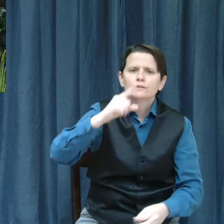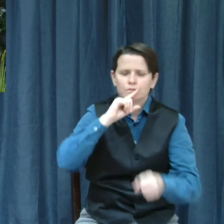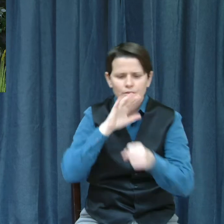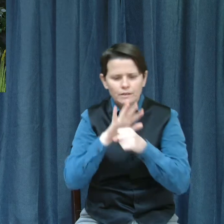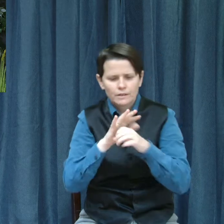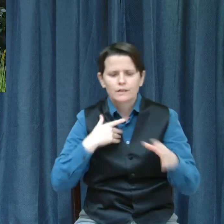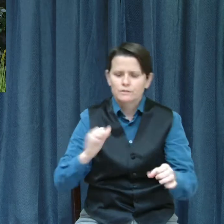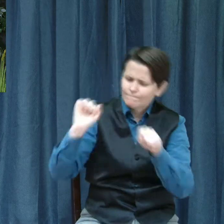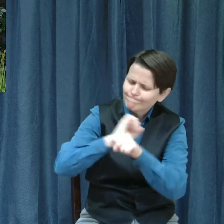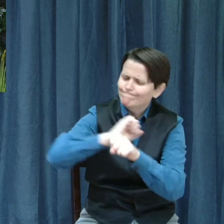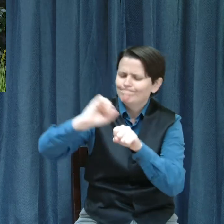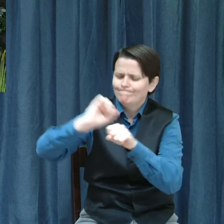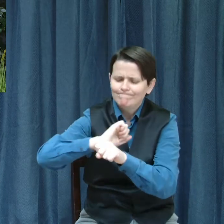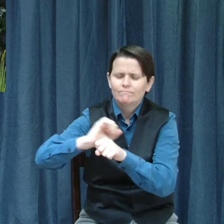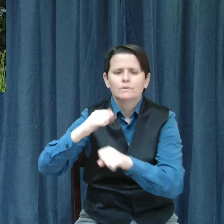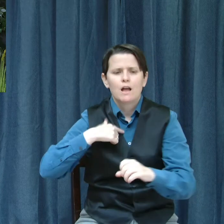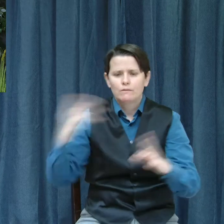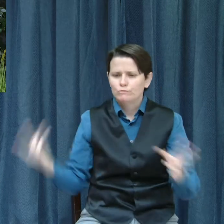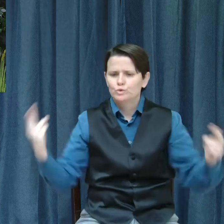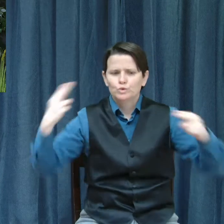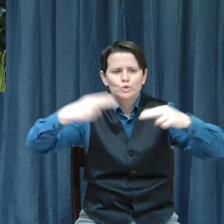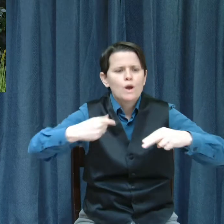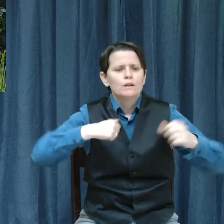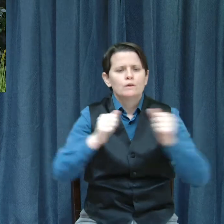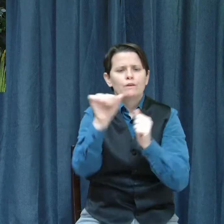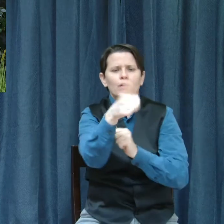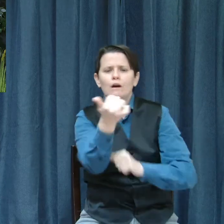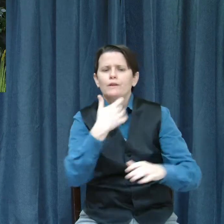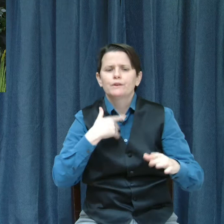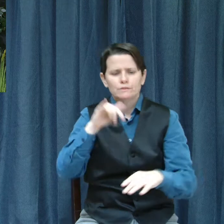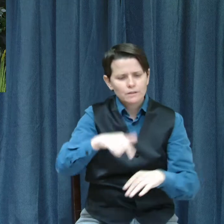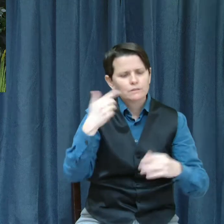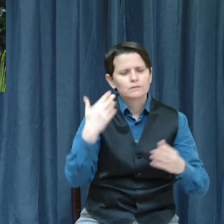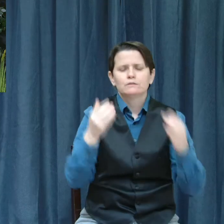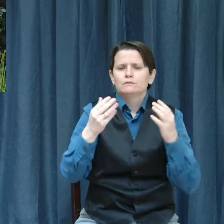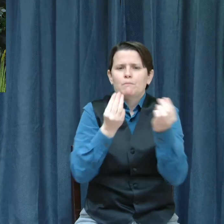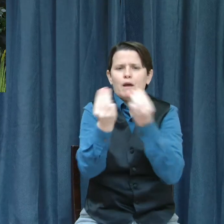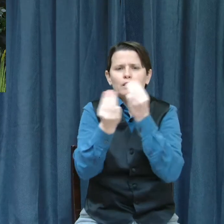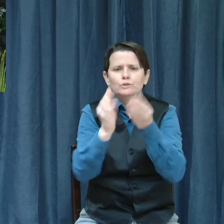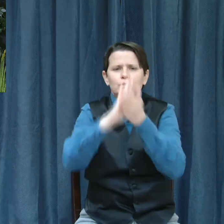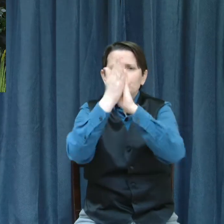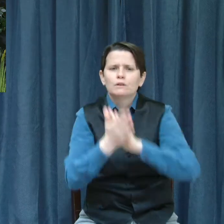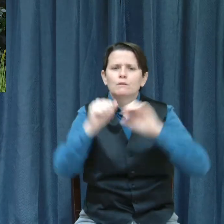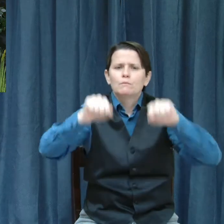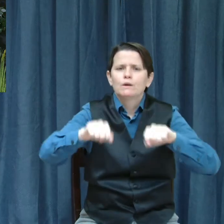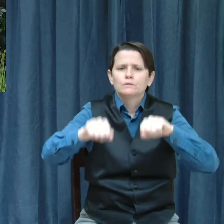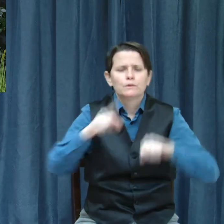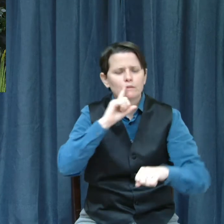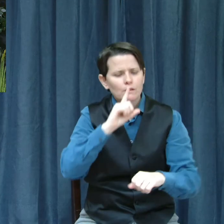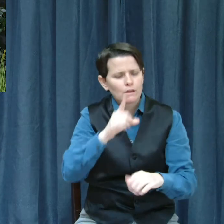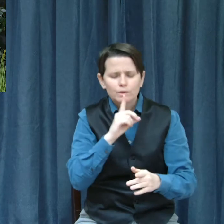with that of others, has made possible a ministry that has transformed literally thousands of